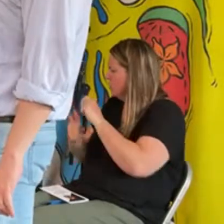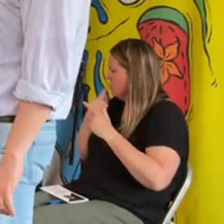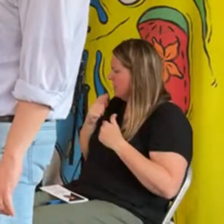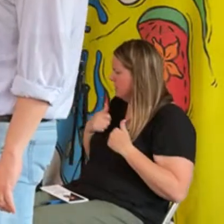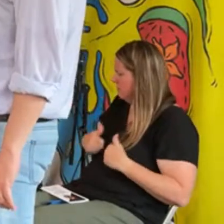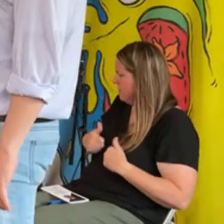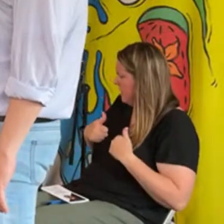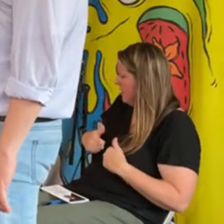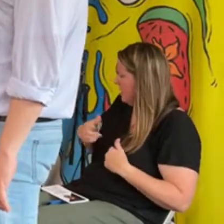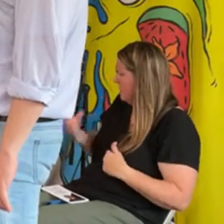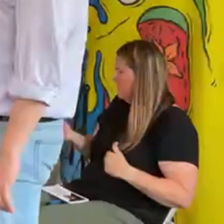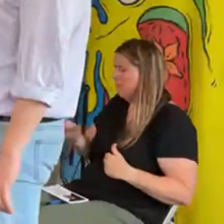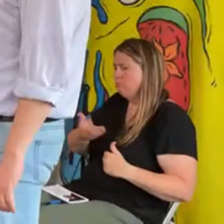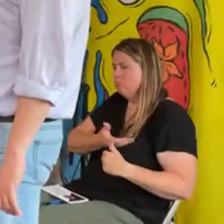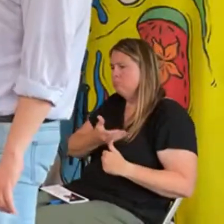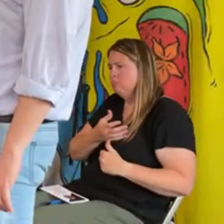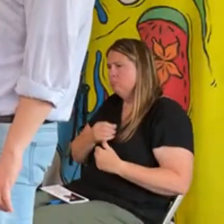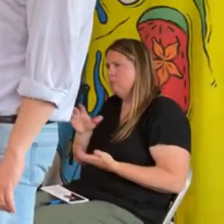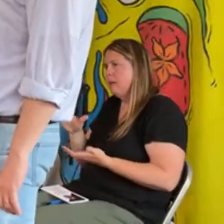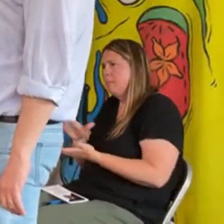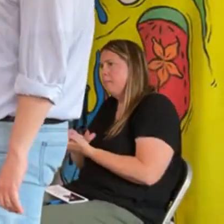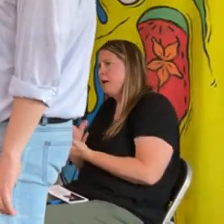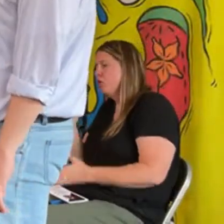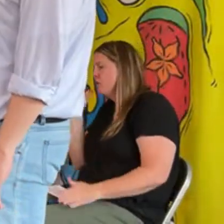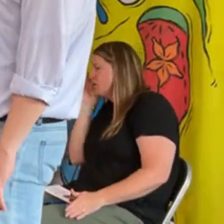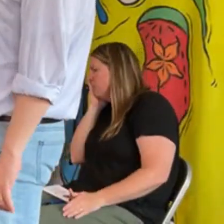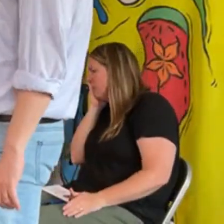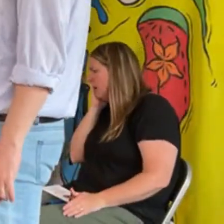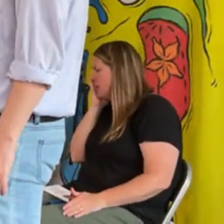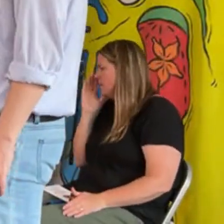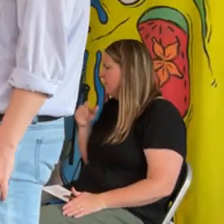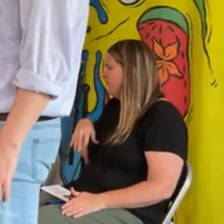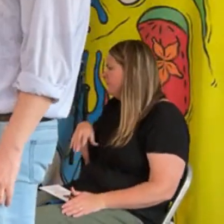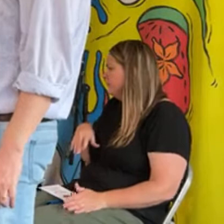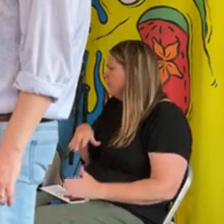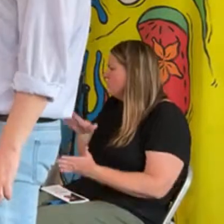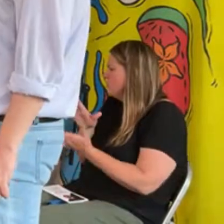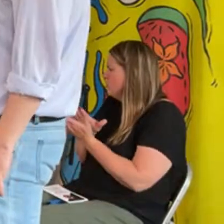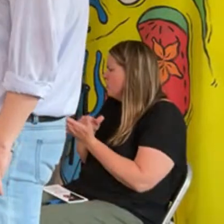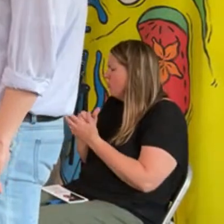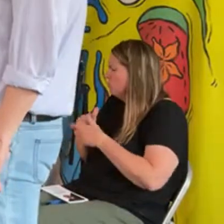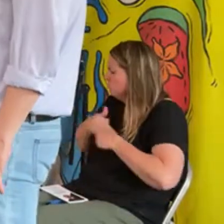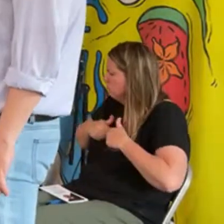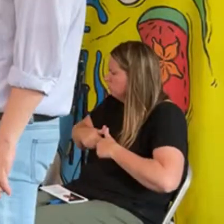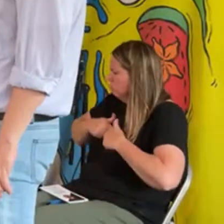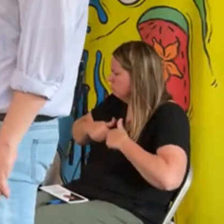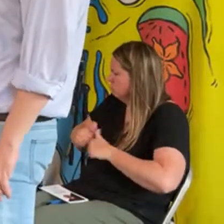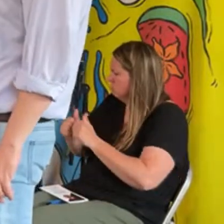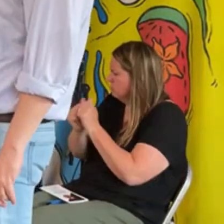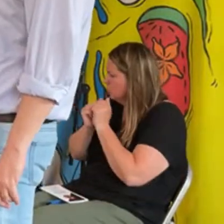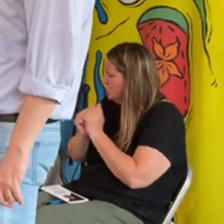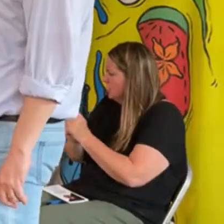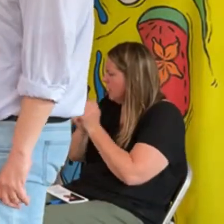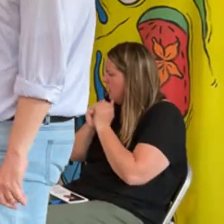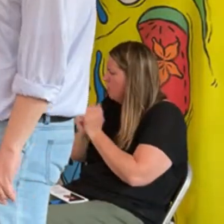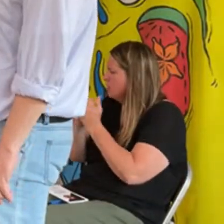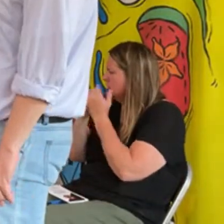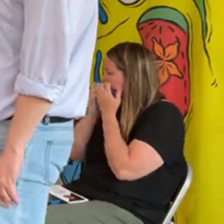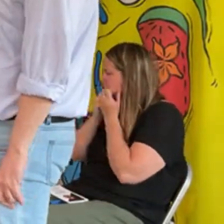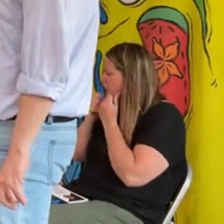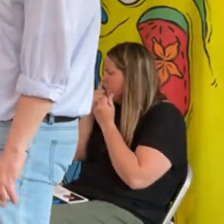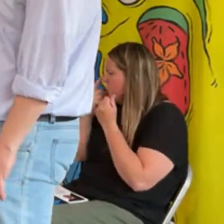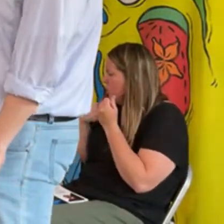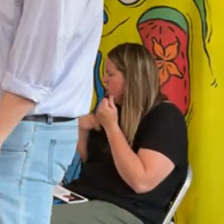infant and a marriage bed. Soaping together that is sacred to us.